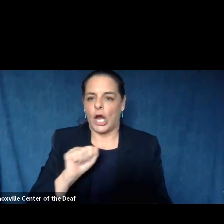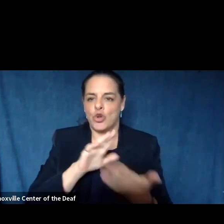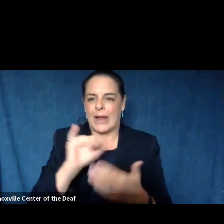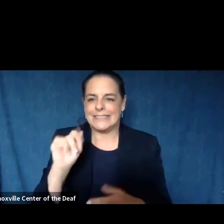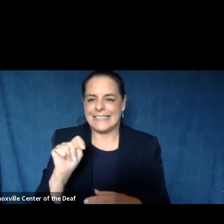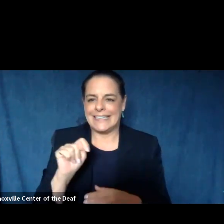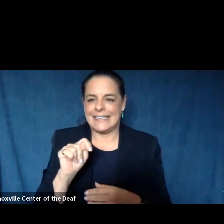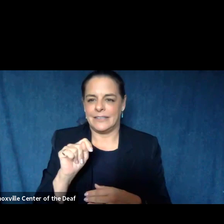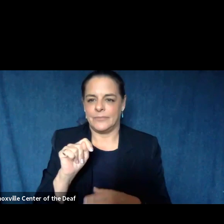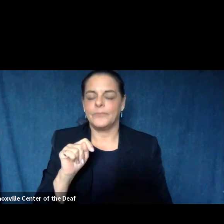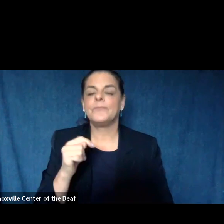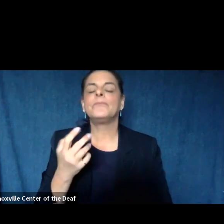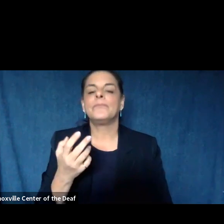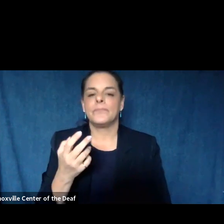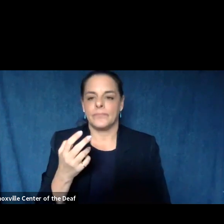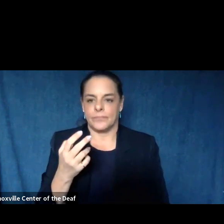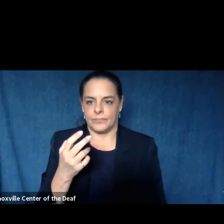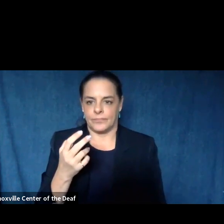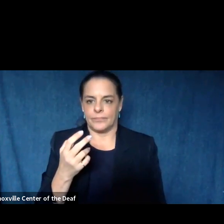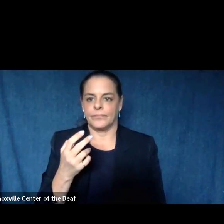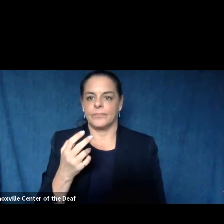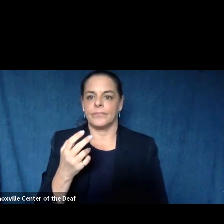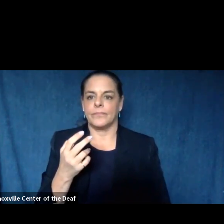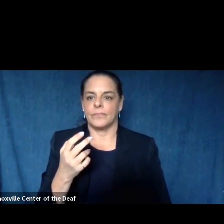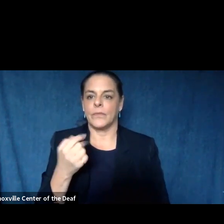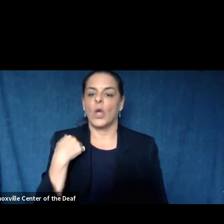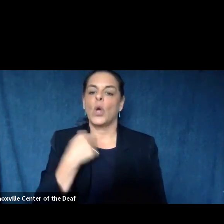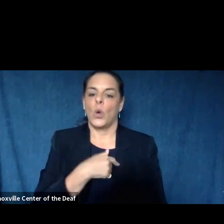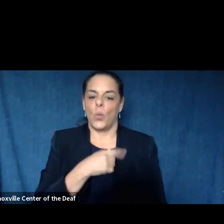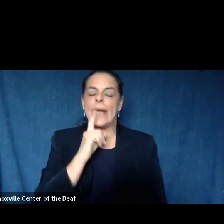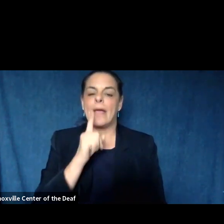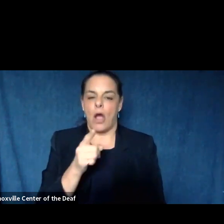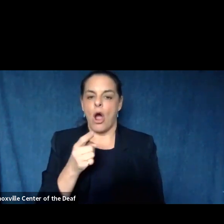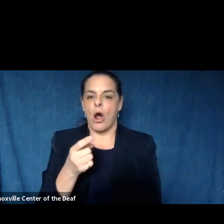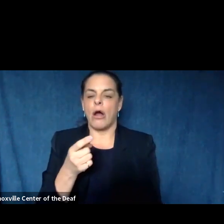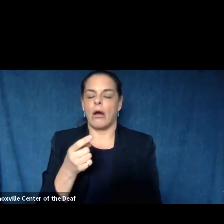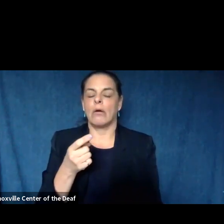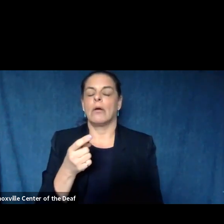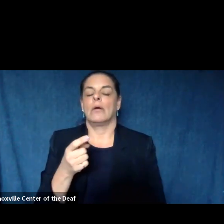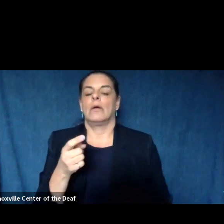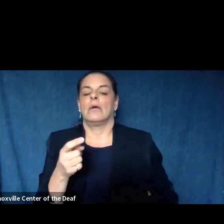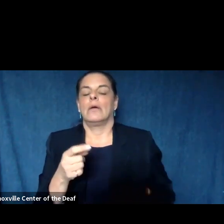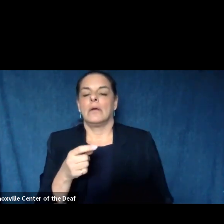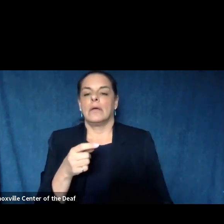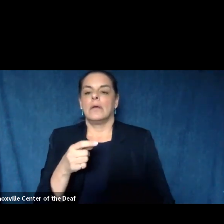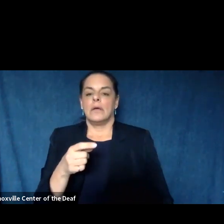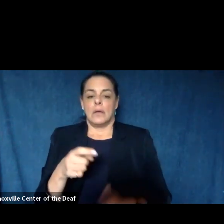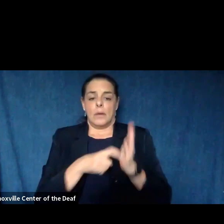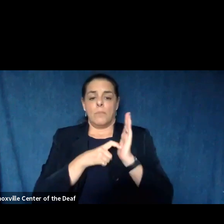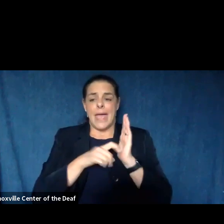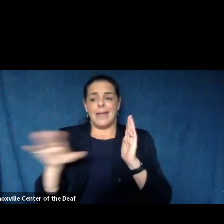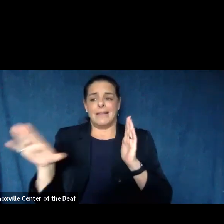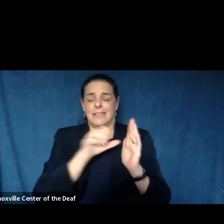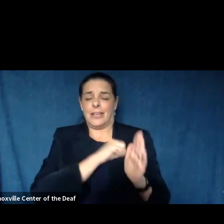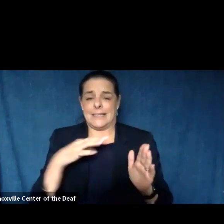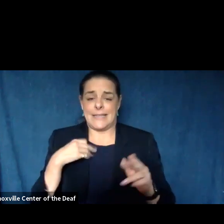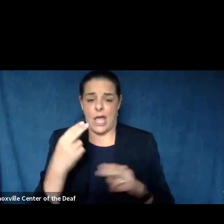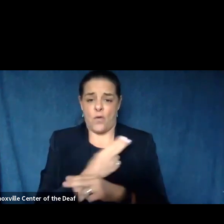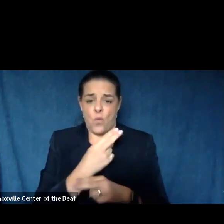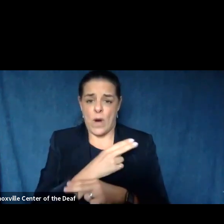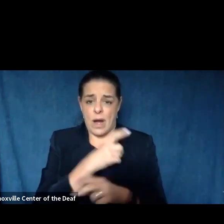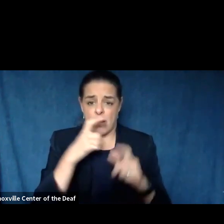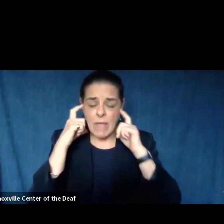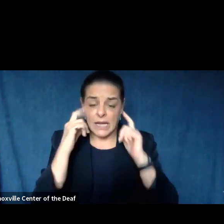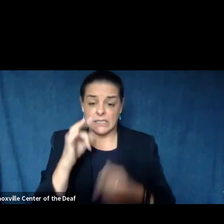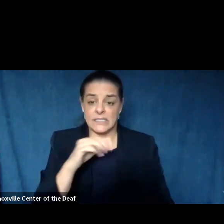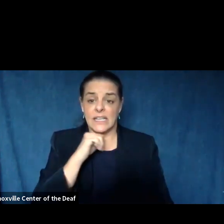Actually, okay, we are mandating that our staff wear masks, and if they don't wear masks, we